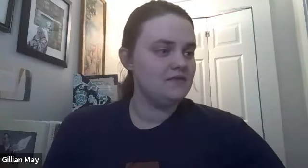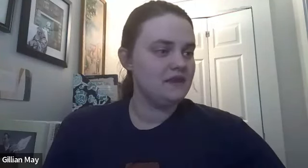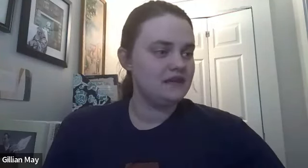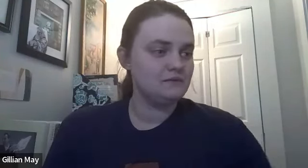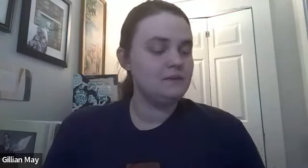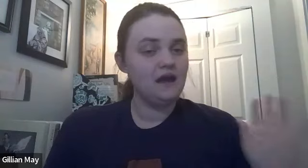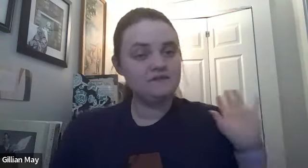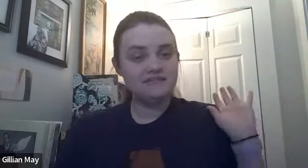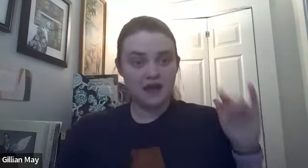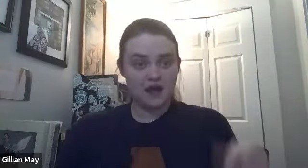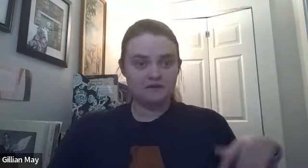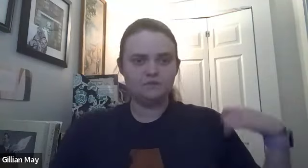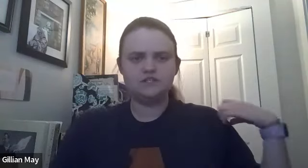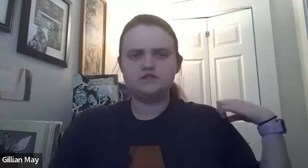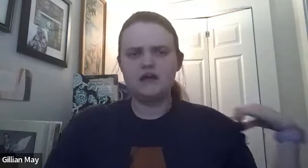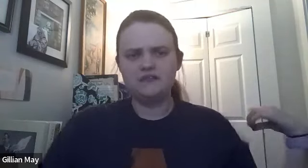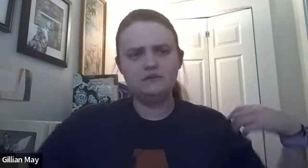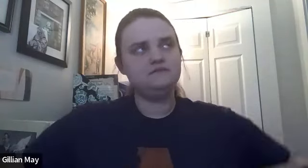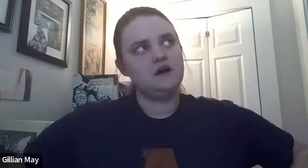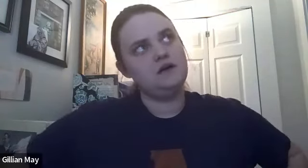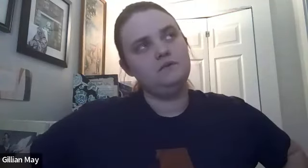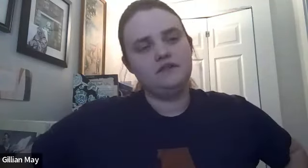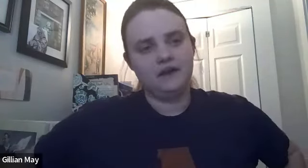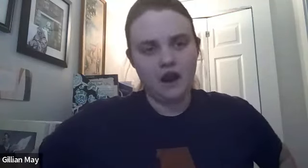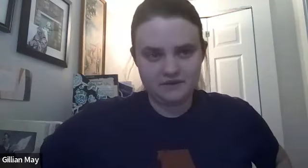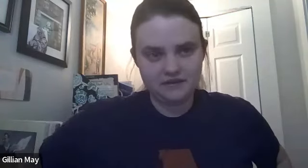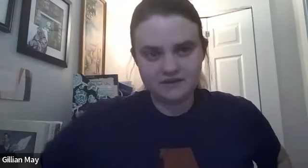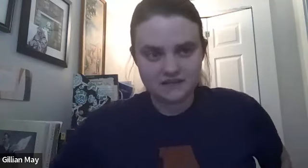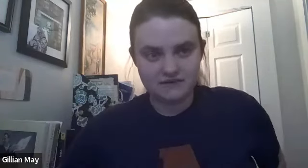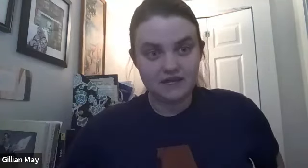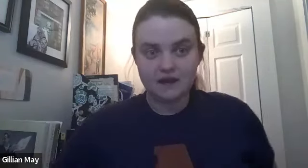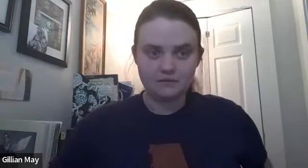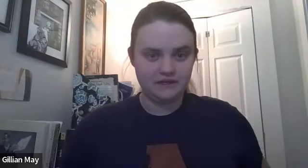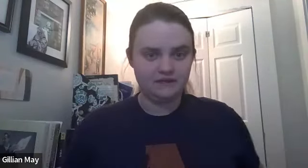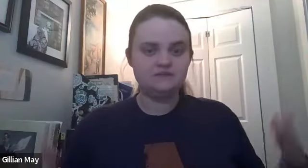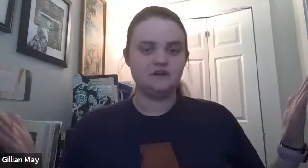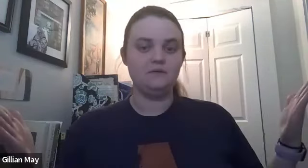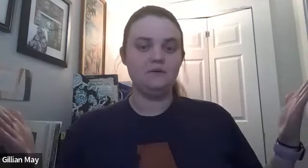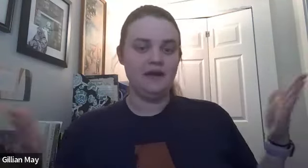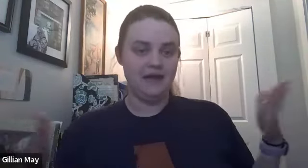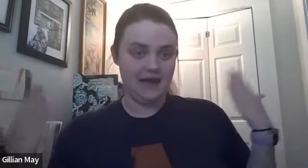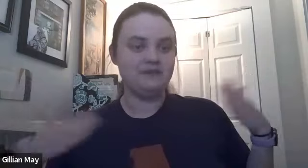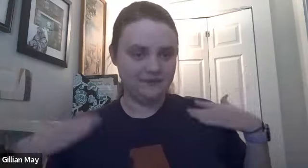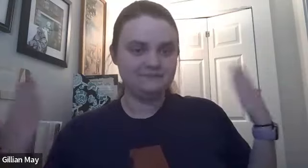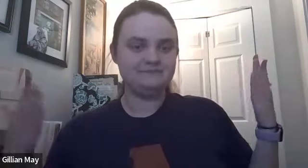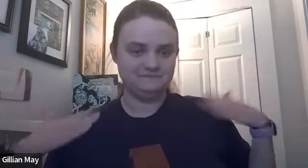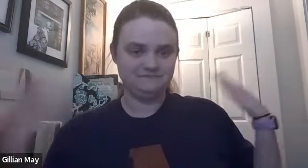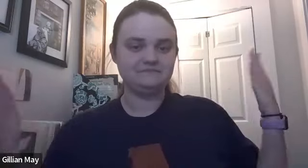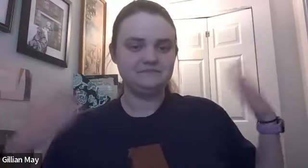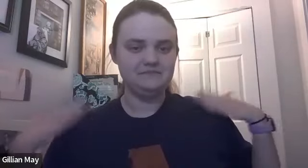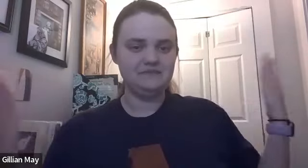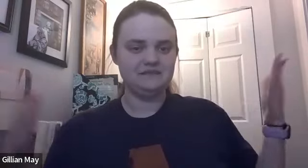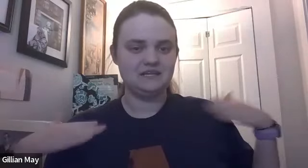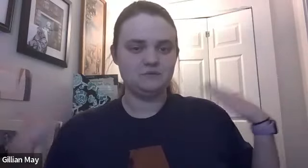The next one we have is happy, which I think we've done with like our happy Thanksgiving and Halloween. So happy. It's like we're